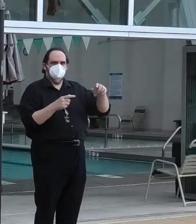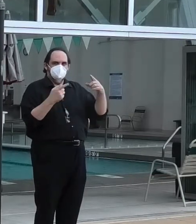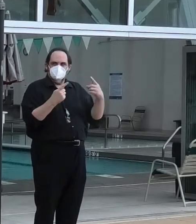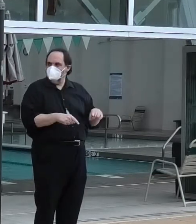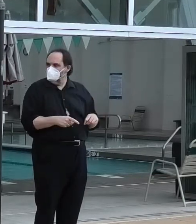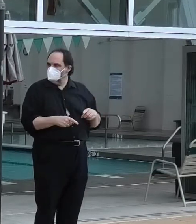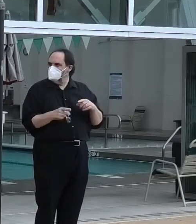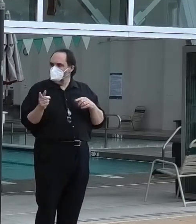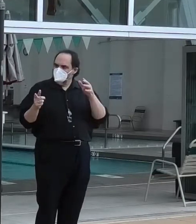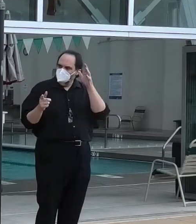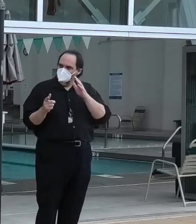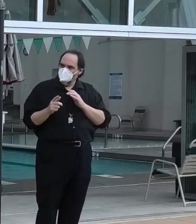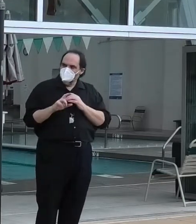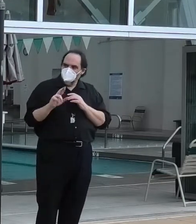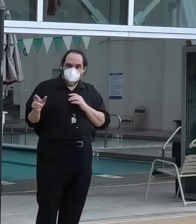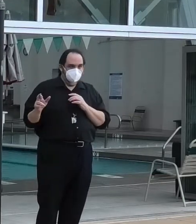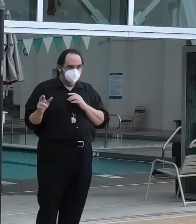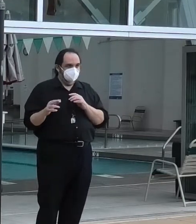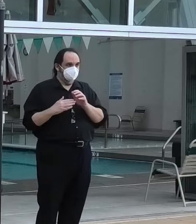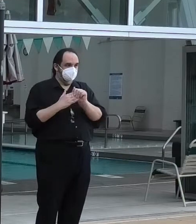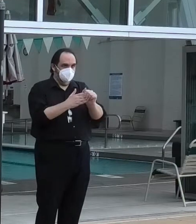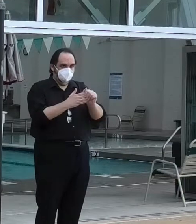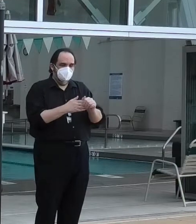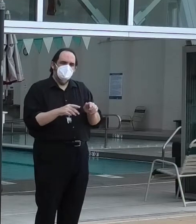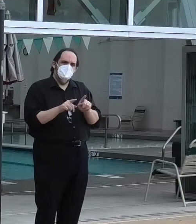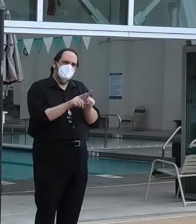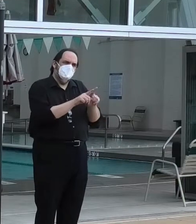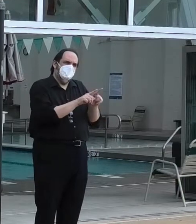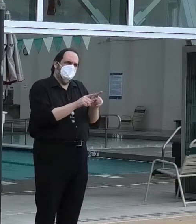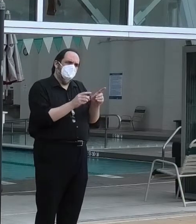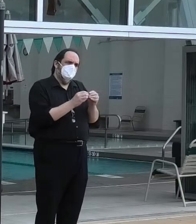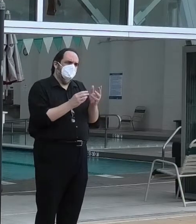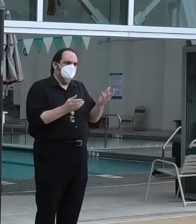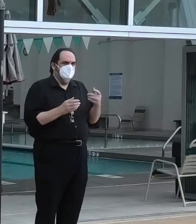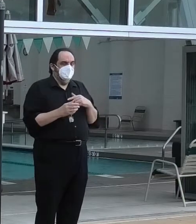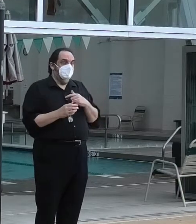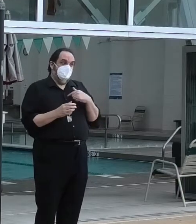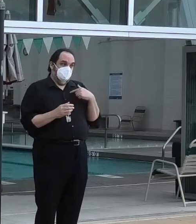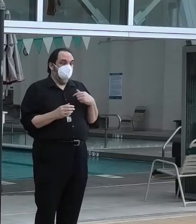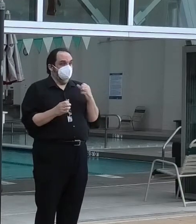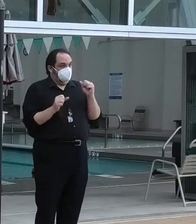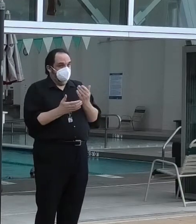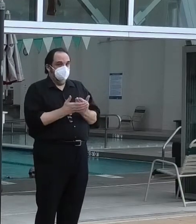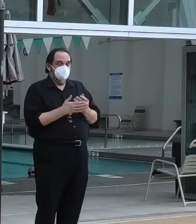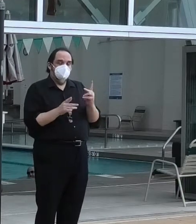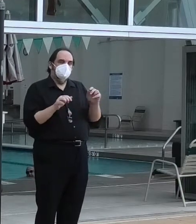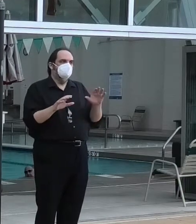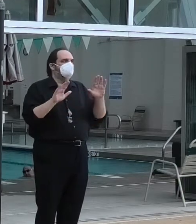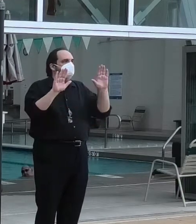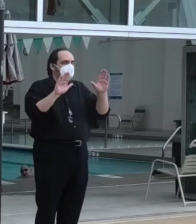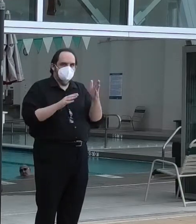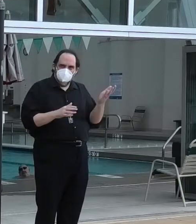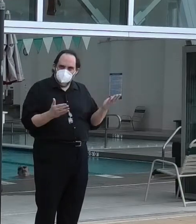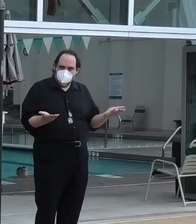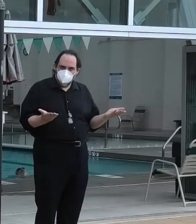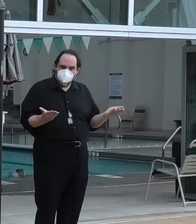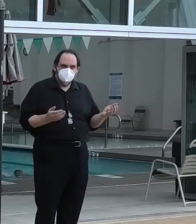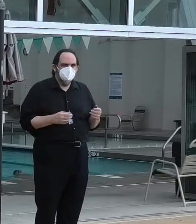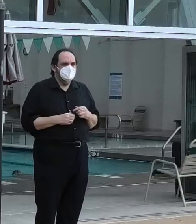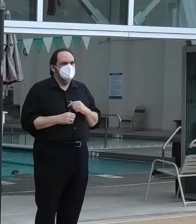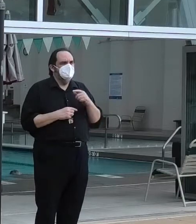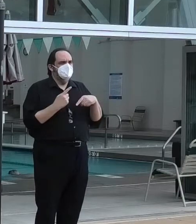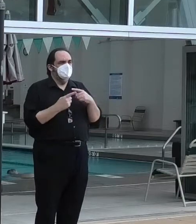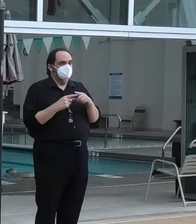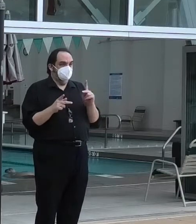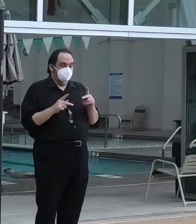right. But I also want to talk about one other thing, about the living proof that people can do amazing things. That when